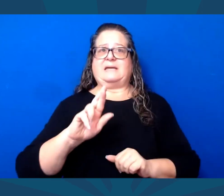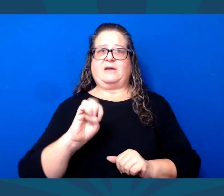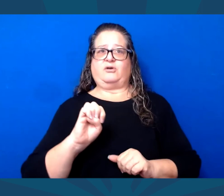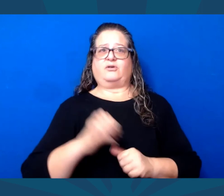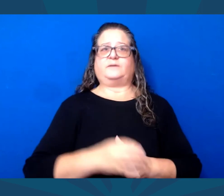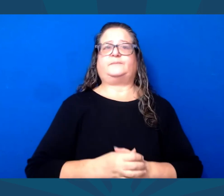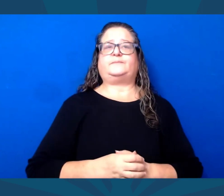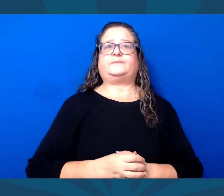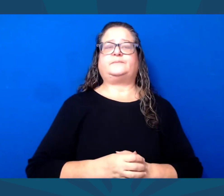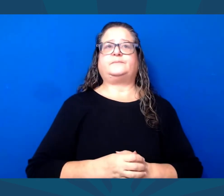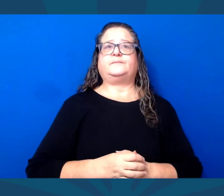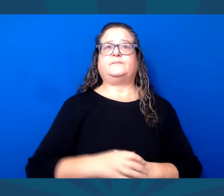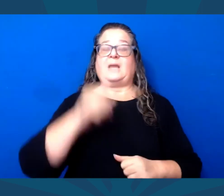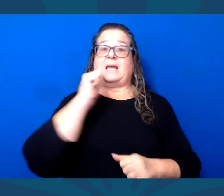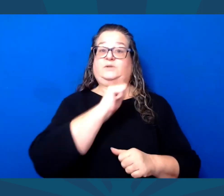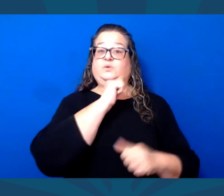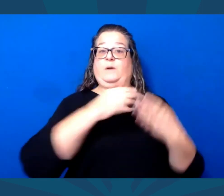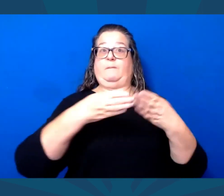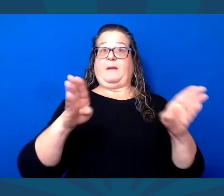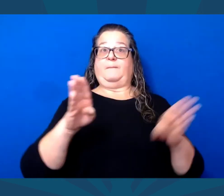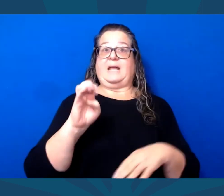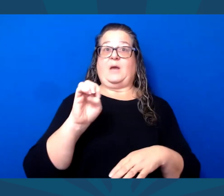abortions and gender-affirming care.